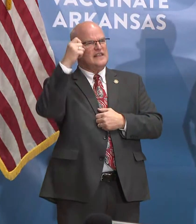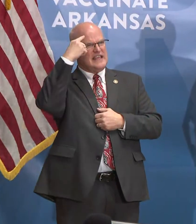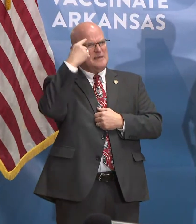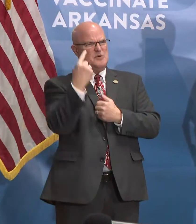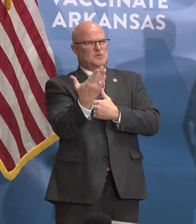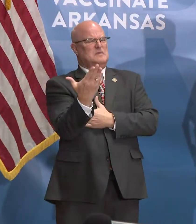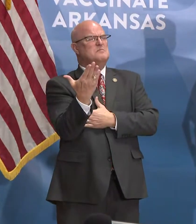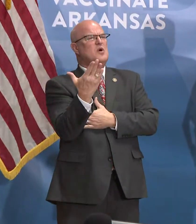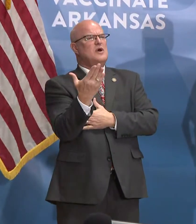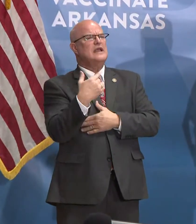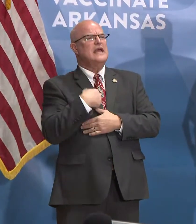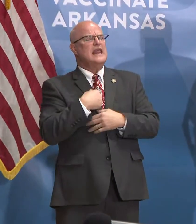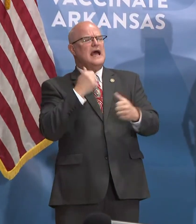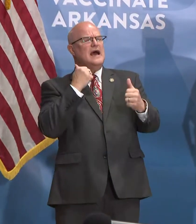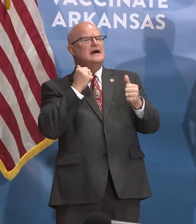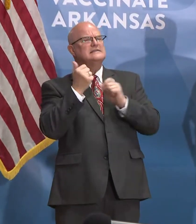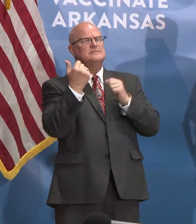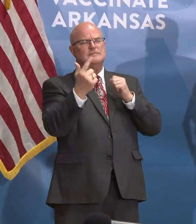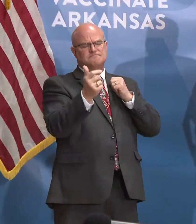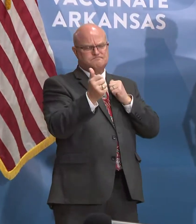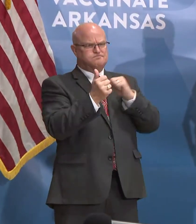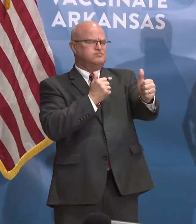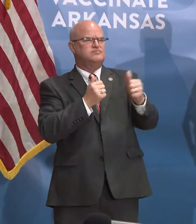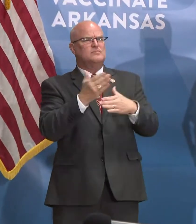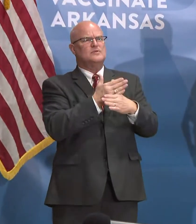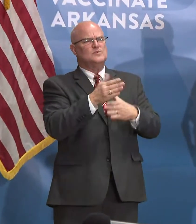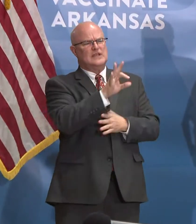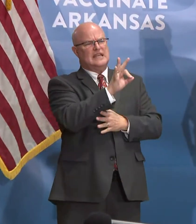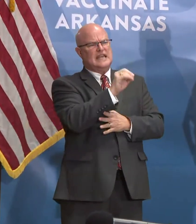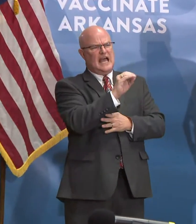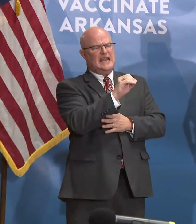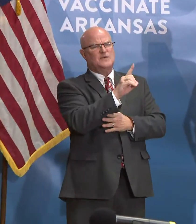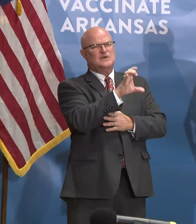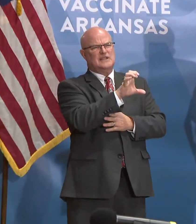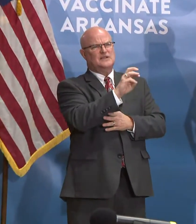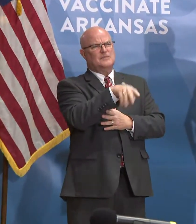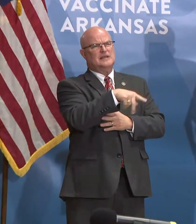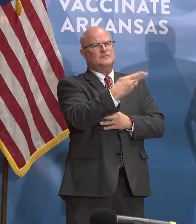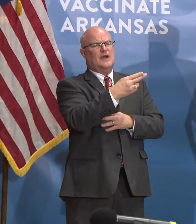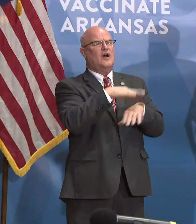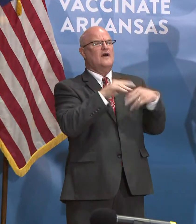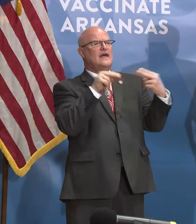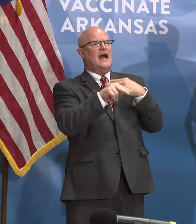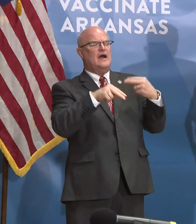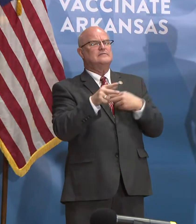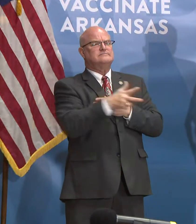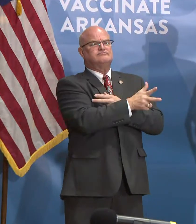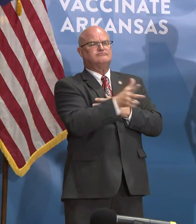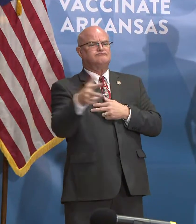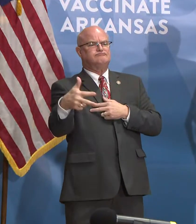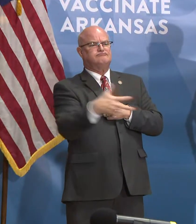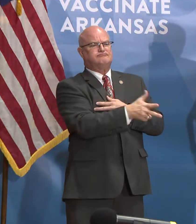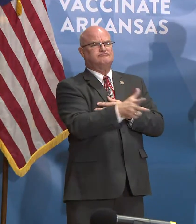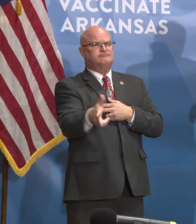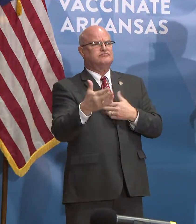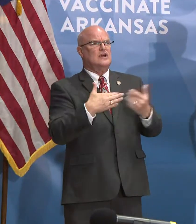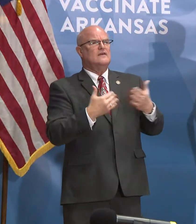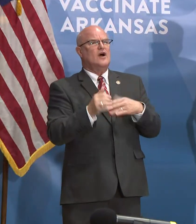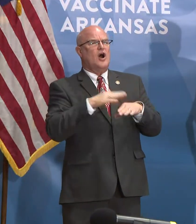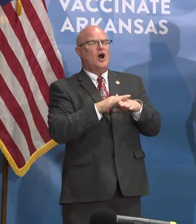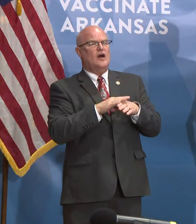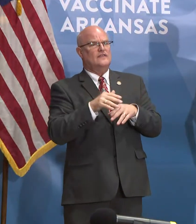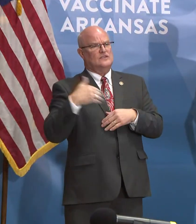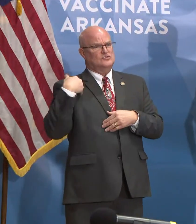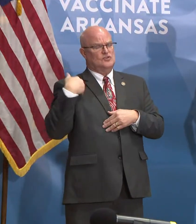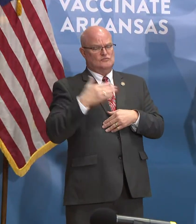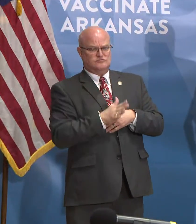one morning, and I was passed by somebody who was doing between 90 and 100 miles an hour down the highway, weaving in and out of traffic, and even driving up the